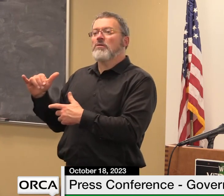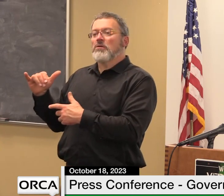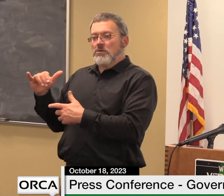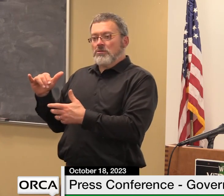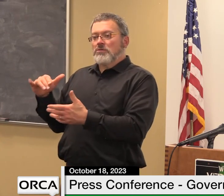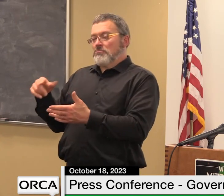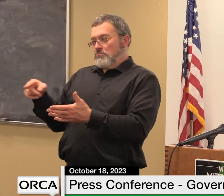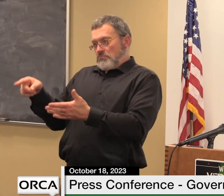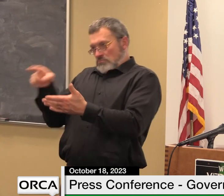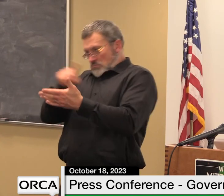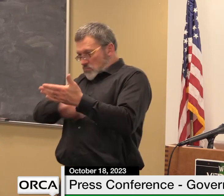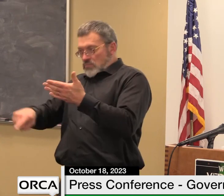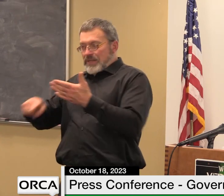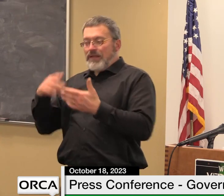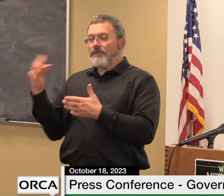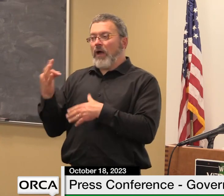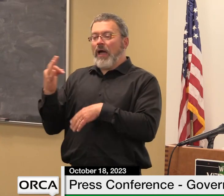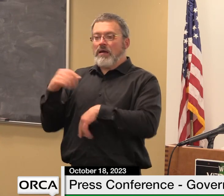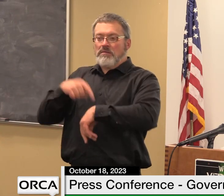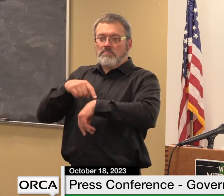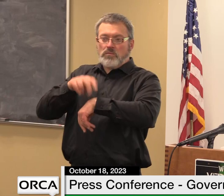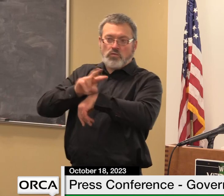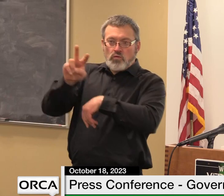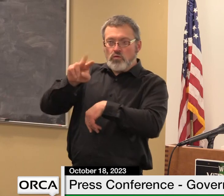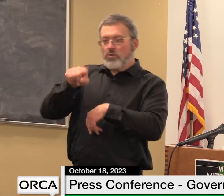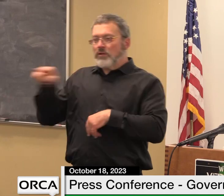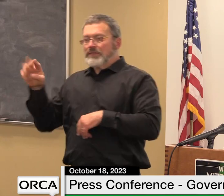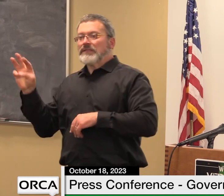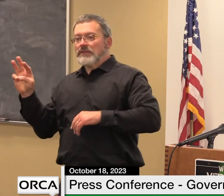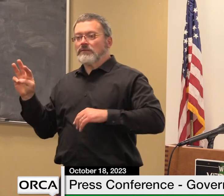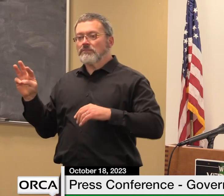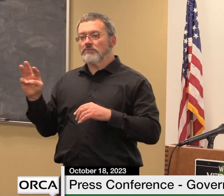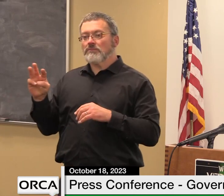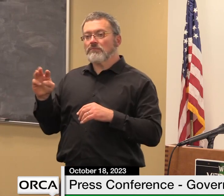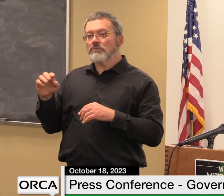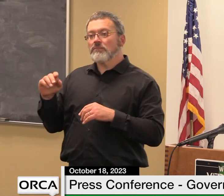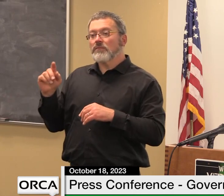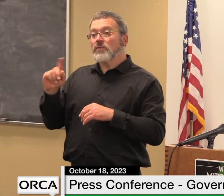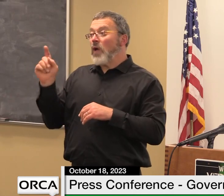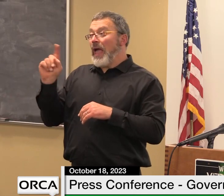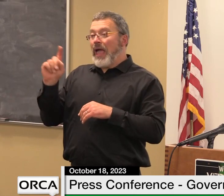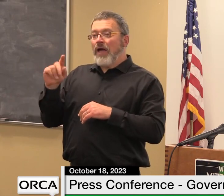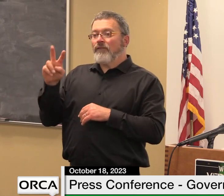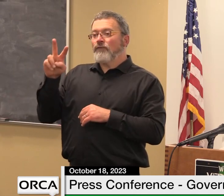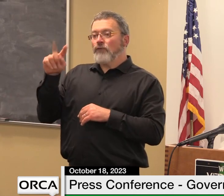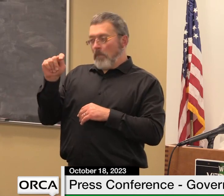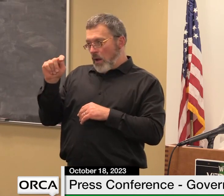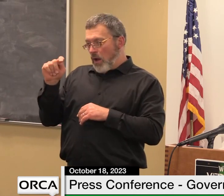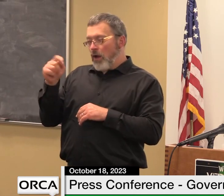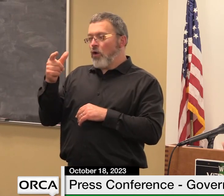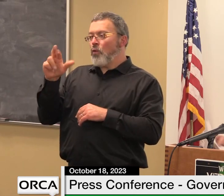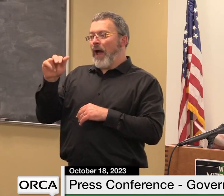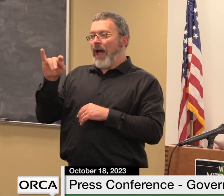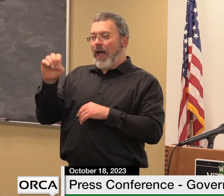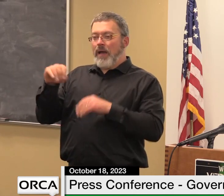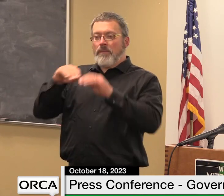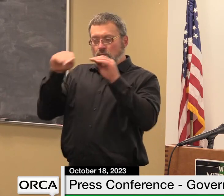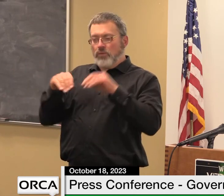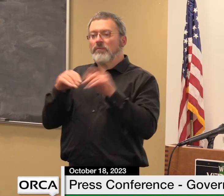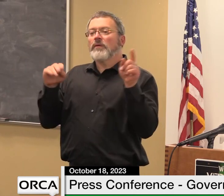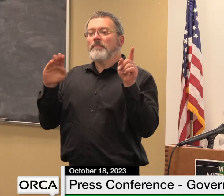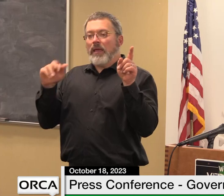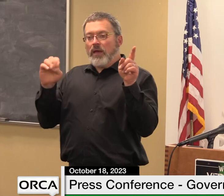6 o'clock at the following locations: the Vermont Granite Museum in Barrie, Casella Waste Systems in